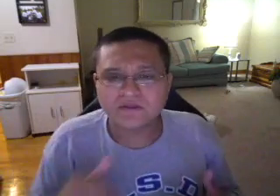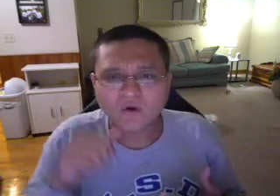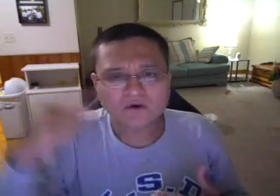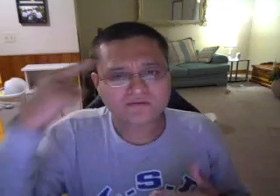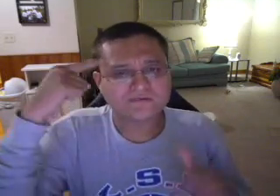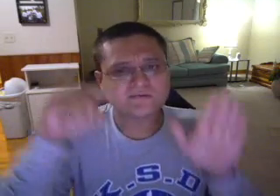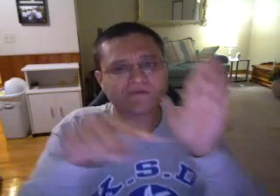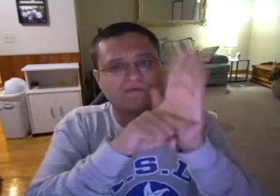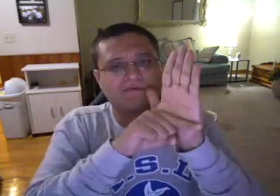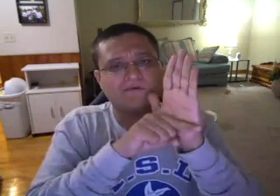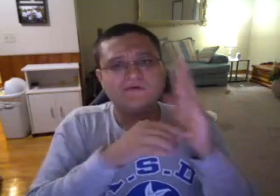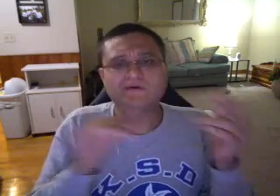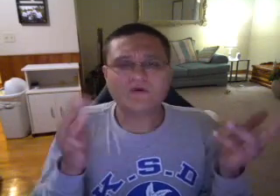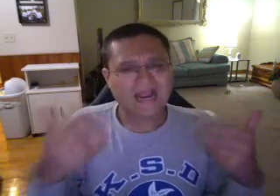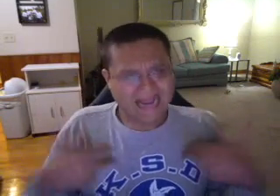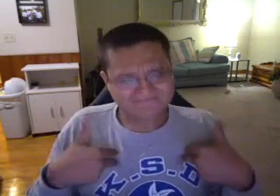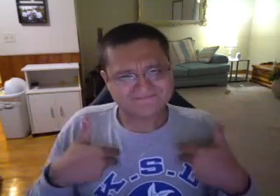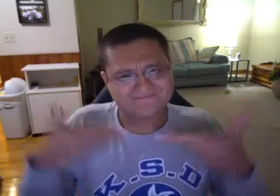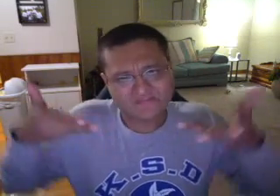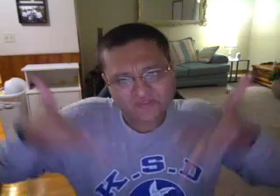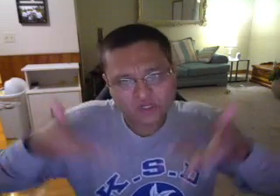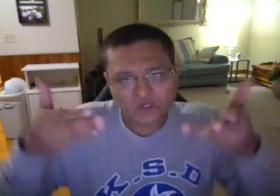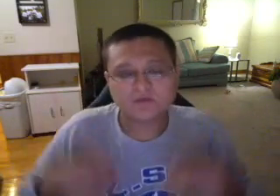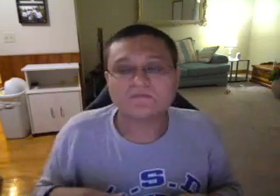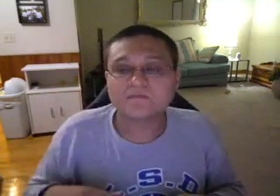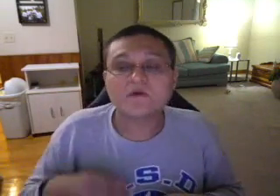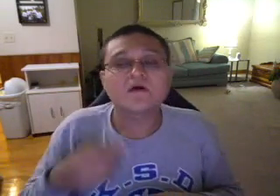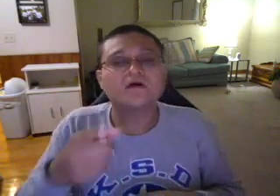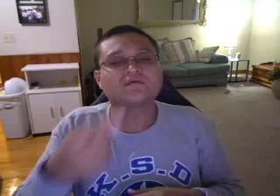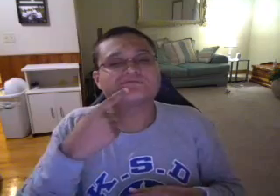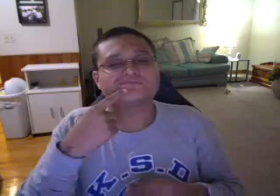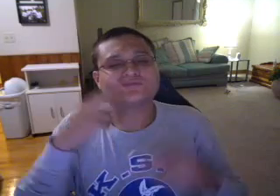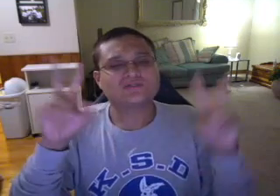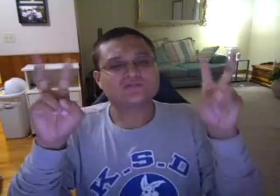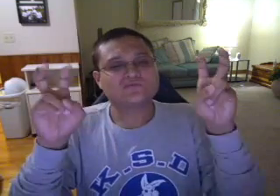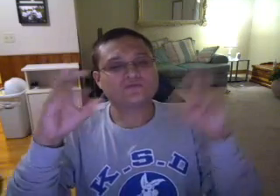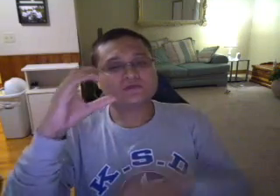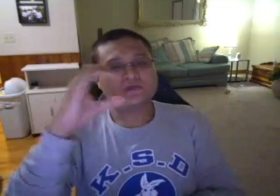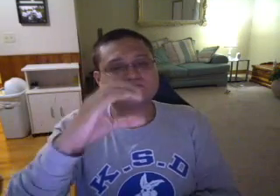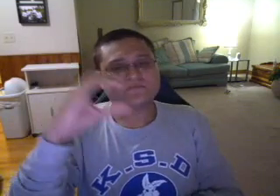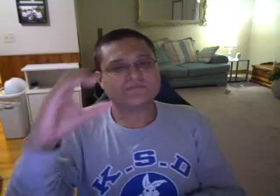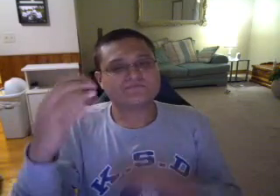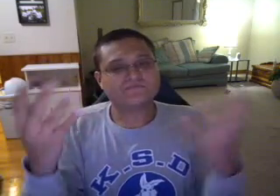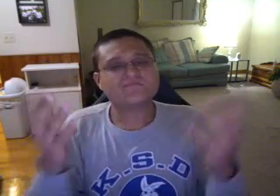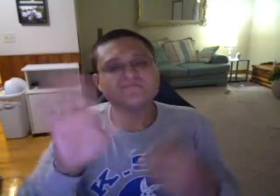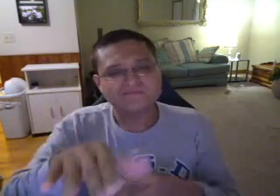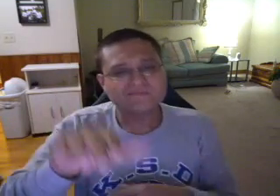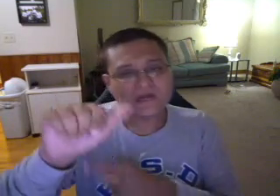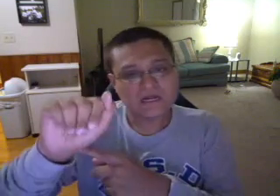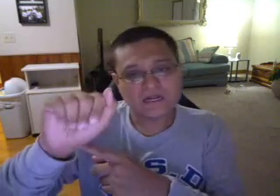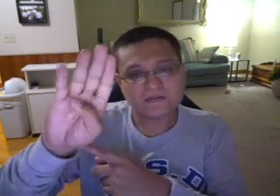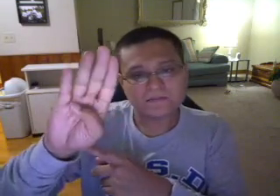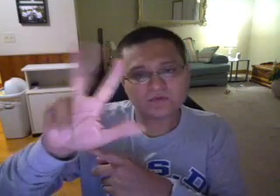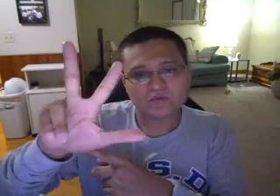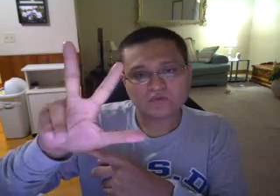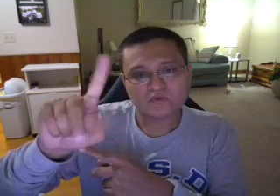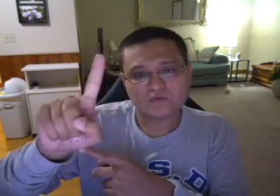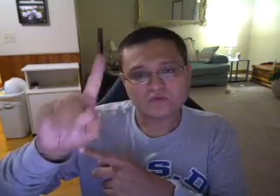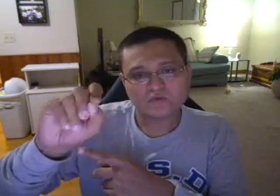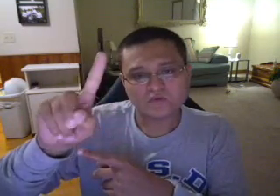makes it more personal. And think of Twitter like a business card. You wouldn't put a goofy picture of you out drinking on your business card. People look you up through Twitter.